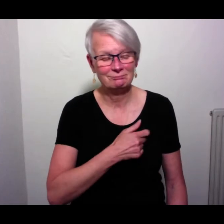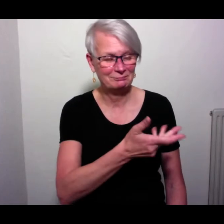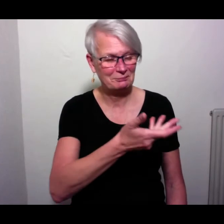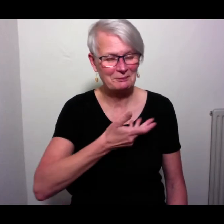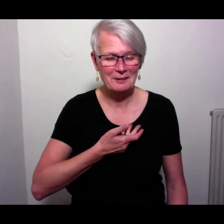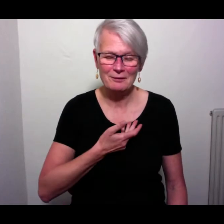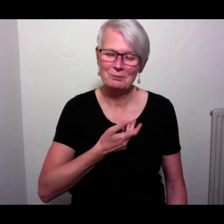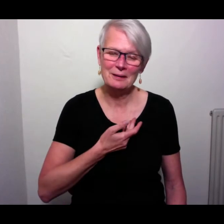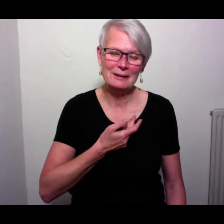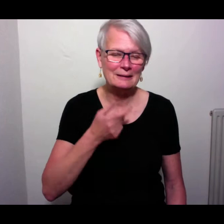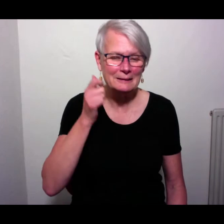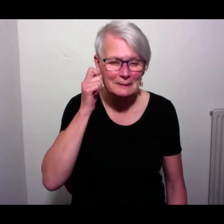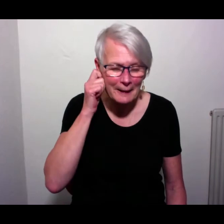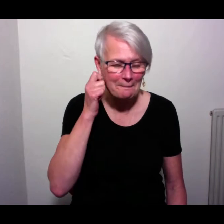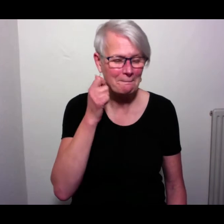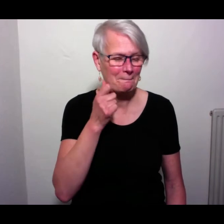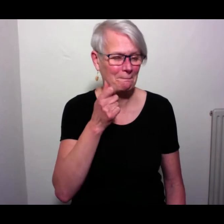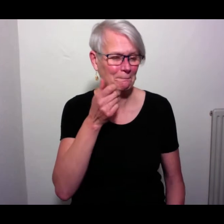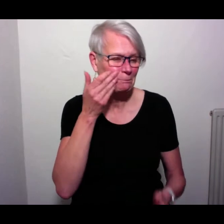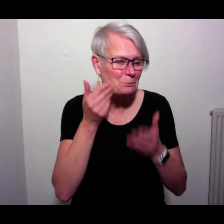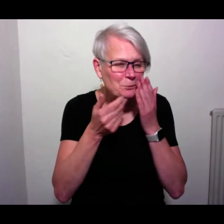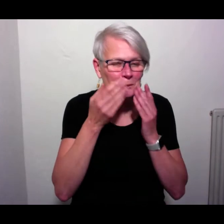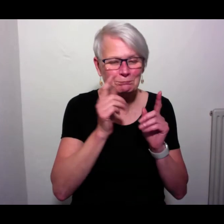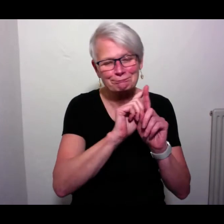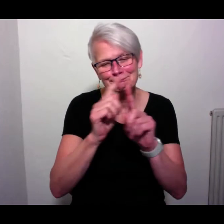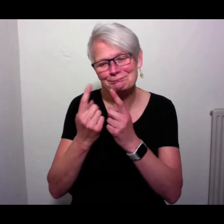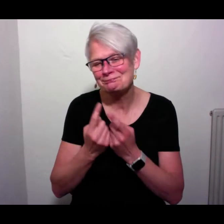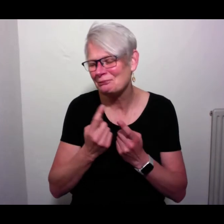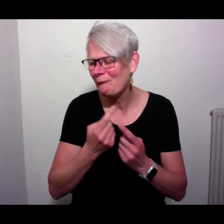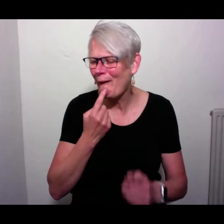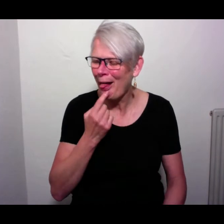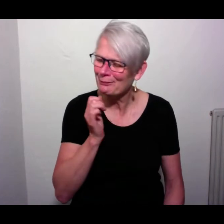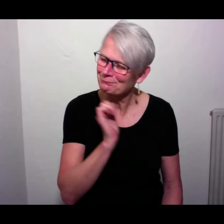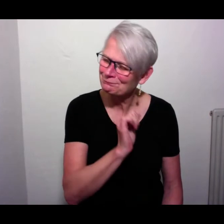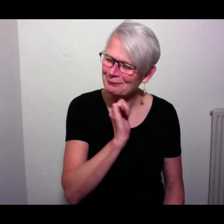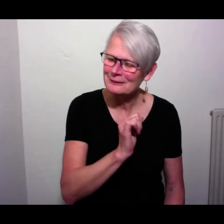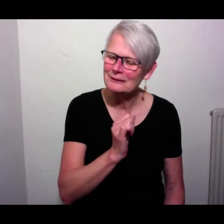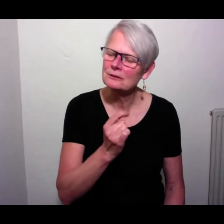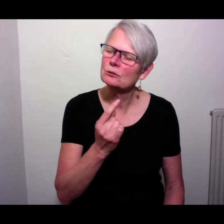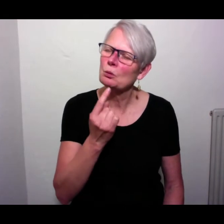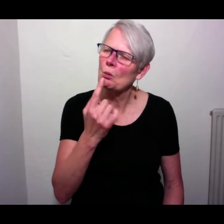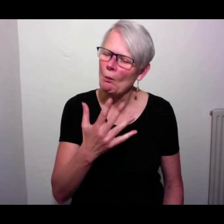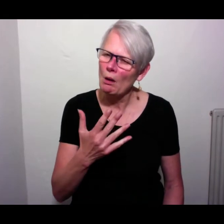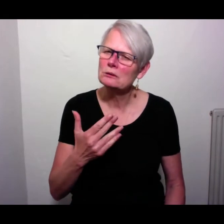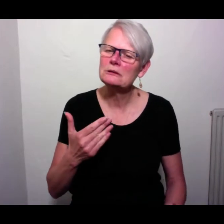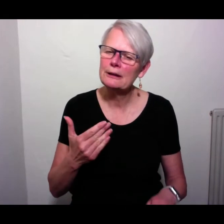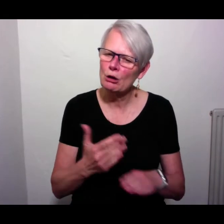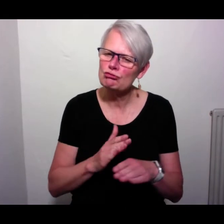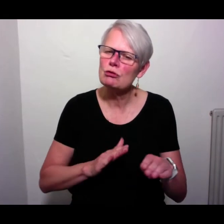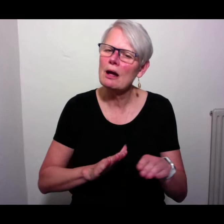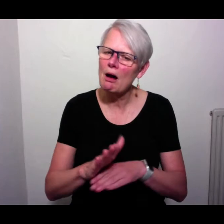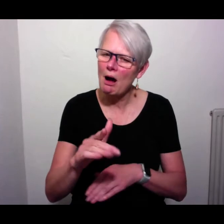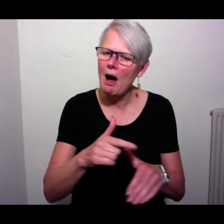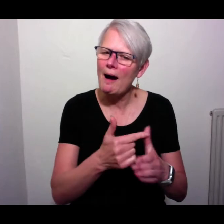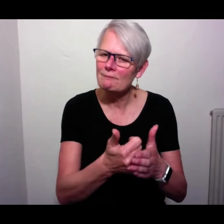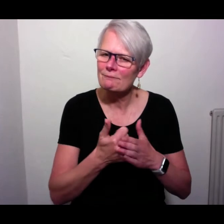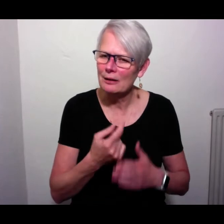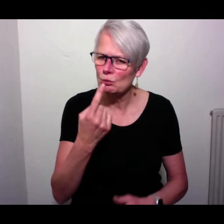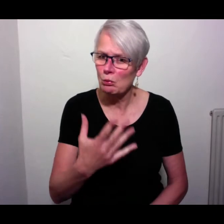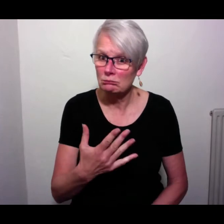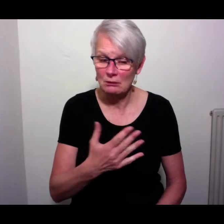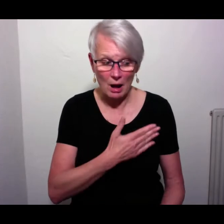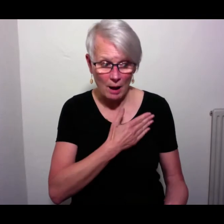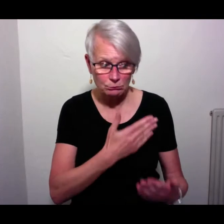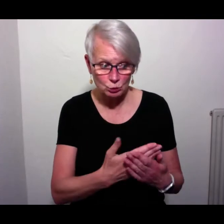My mother, God rest her, she gave me a lifetime of beauty tips and critique. She only gave me career advice